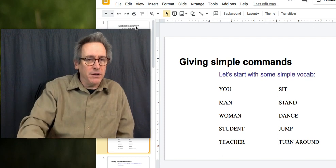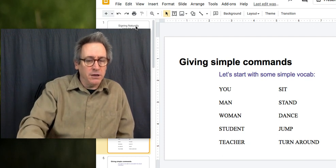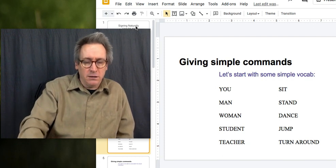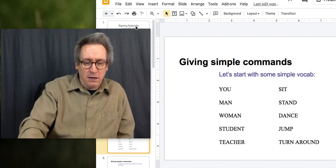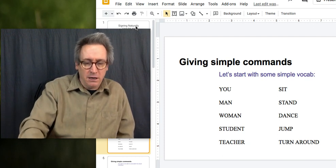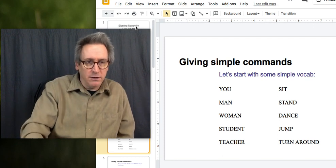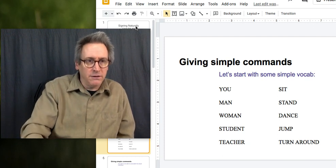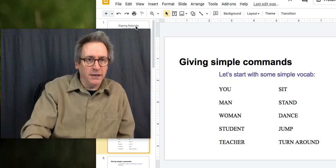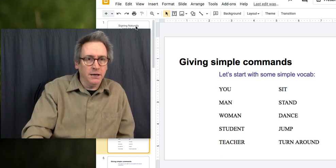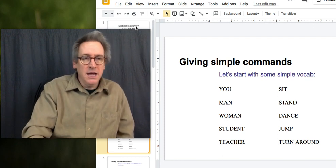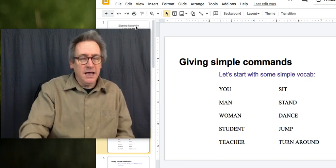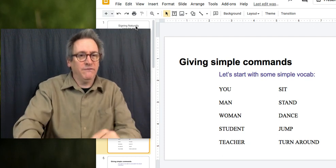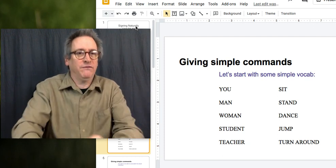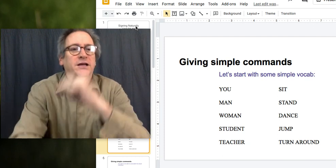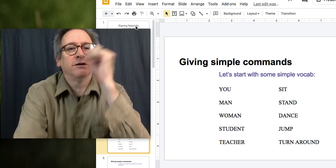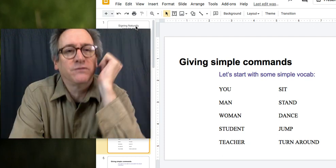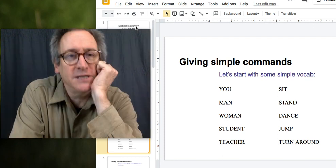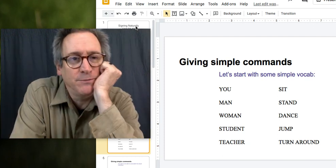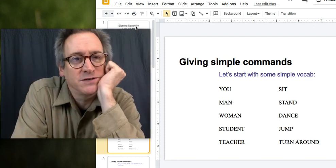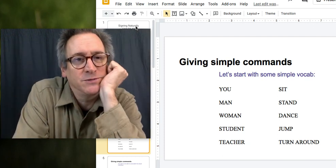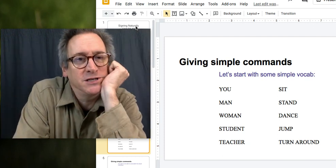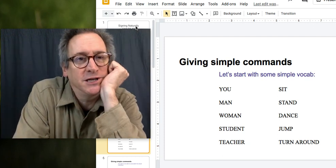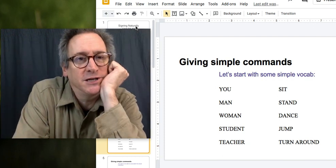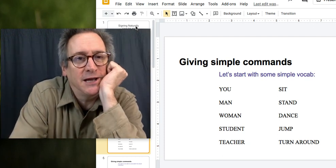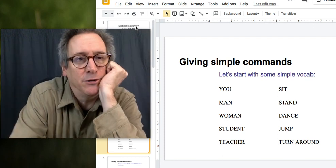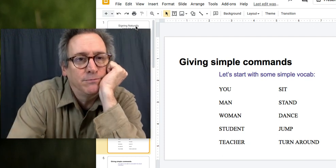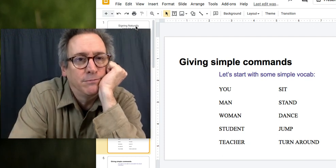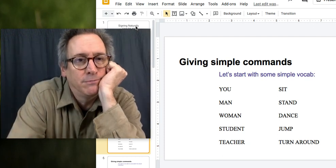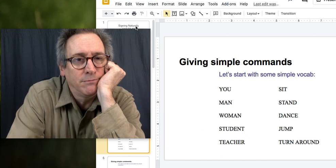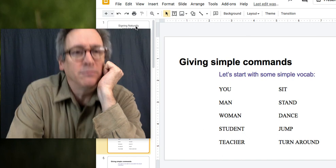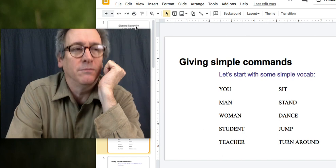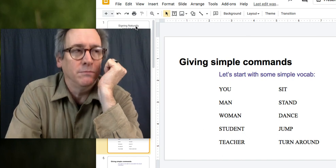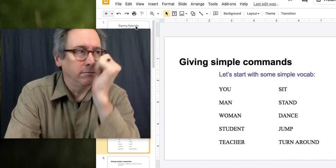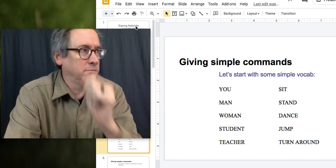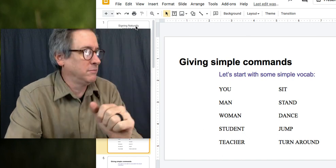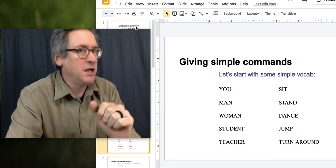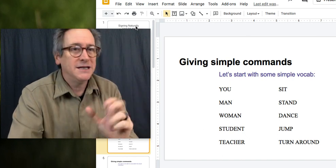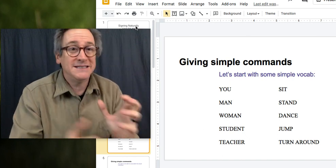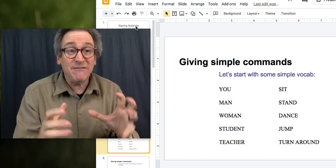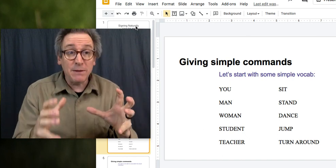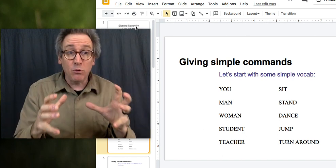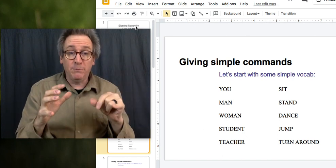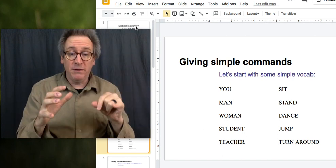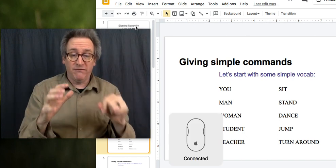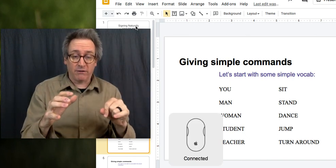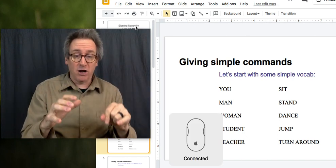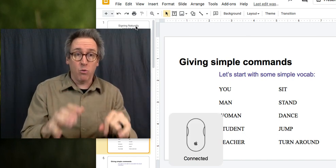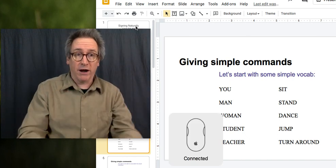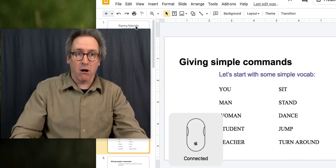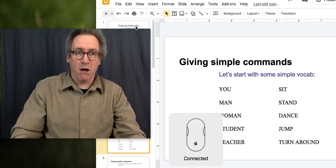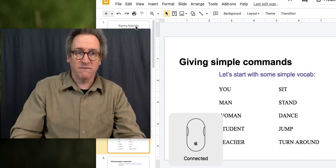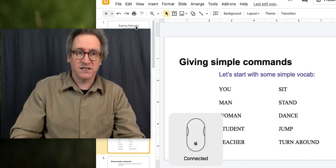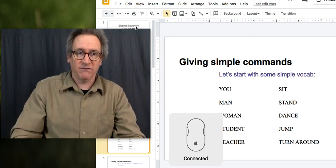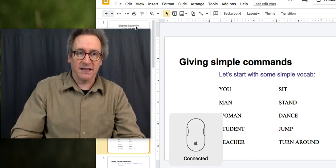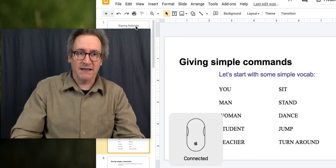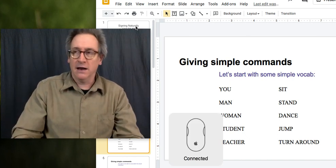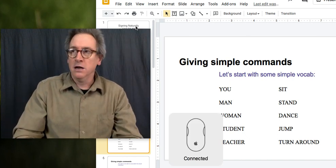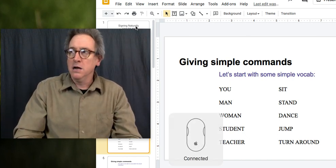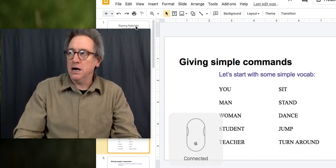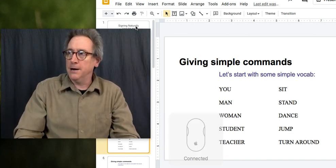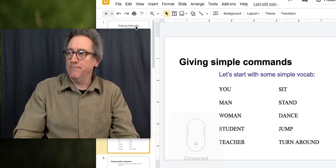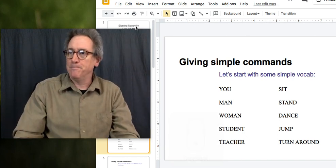on the thing. If, like, for example, someone's leaning on a table, deaf people will be very aware of stuff like